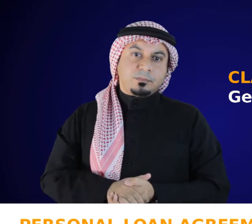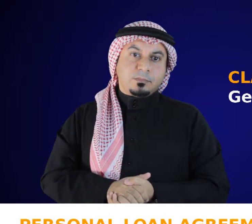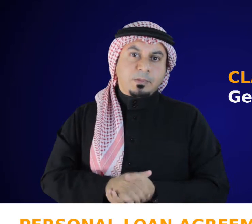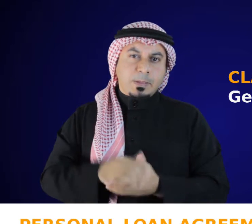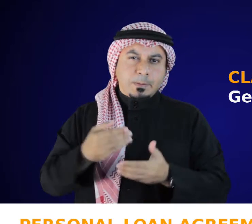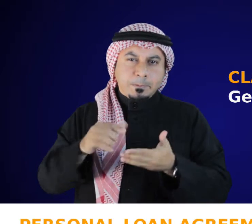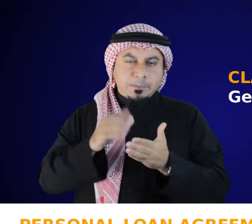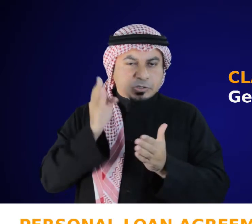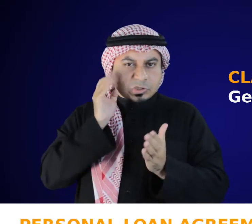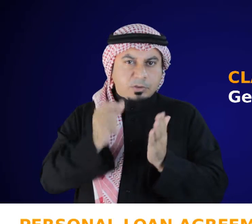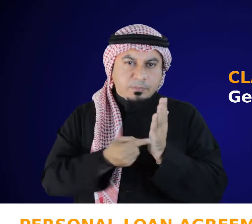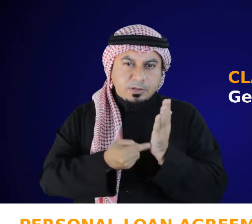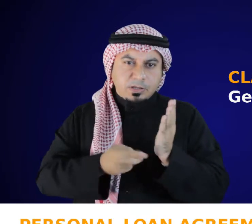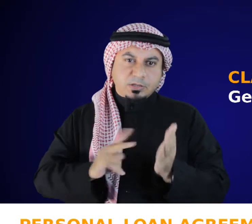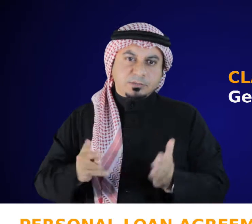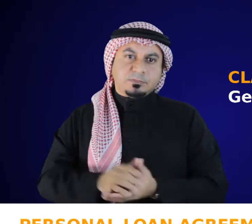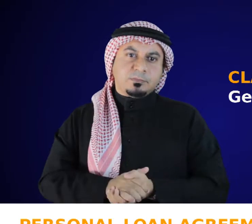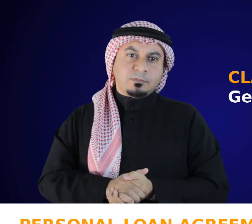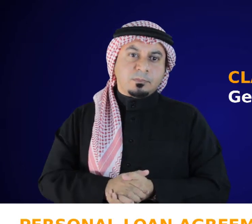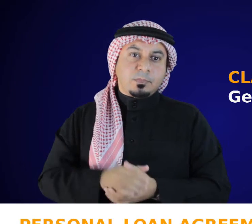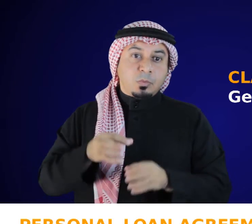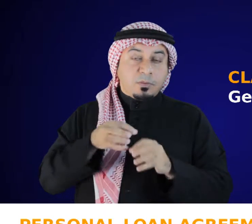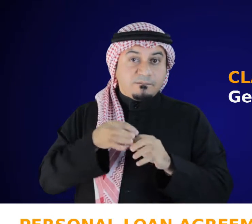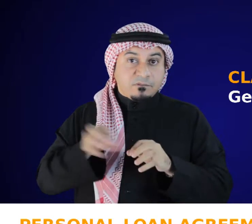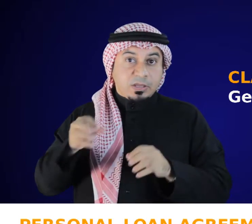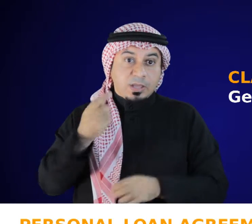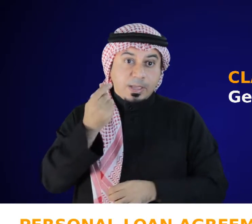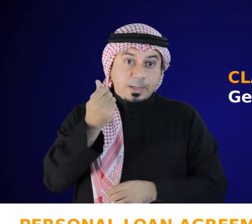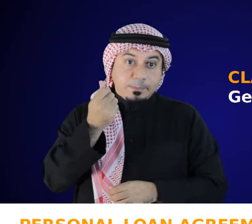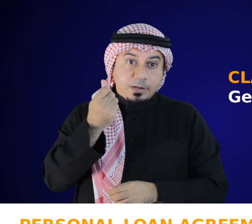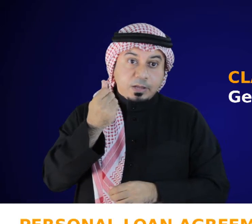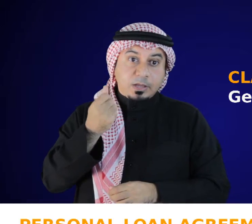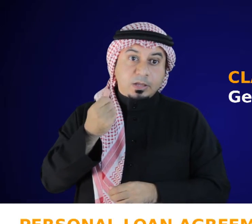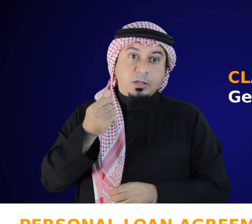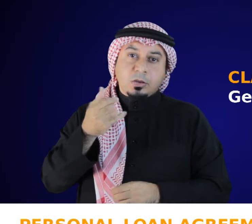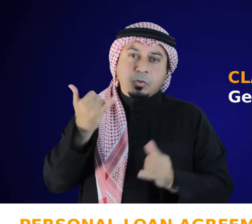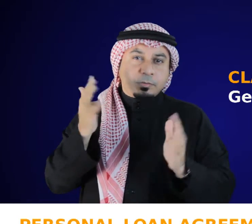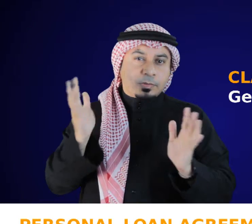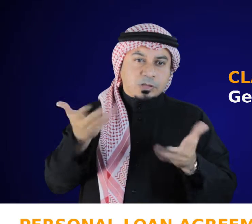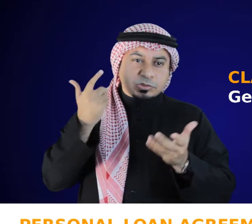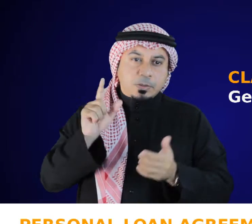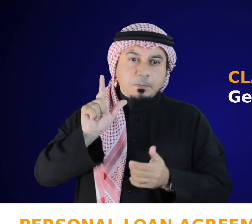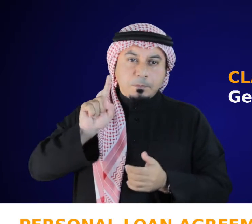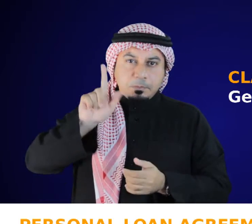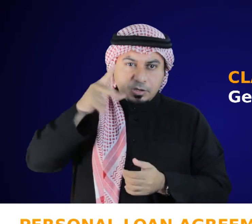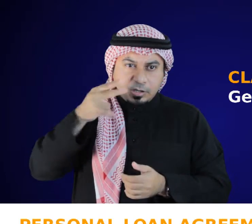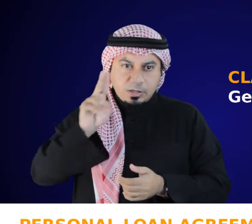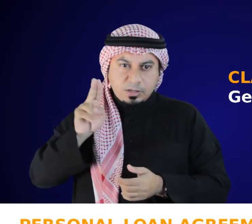regard. This is in addition to any other expenses paid by the bank in relation to this agreement.